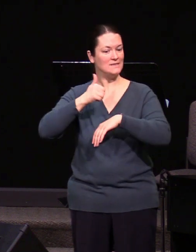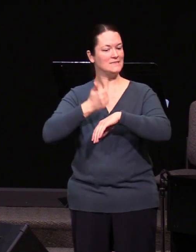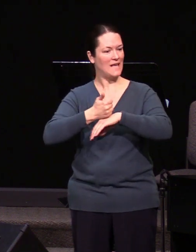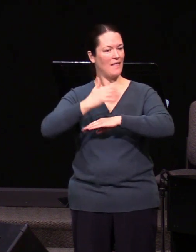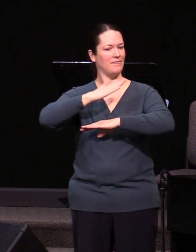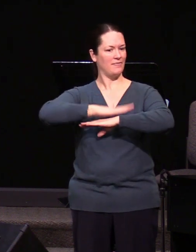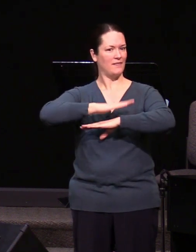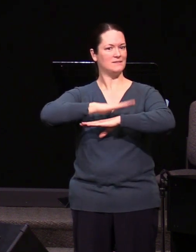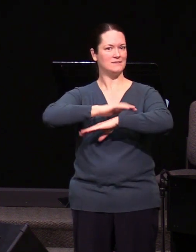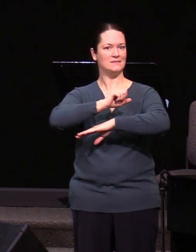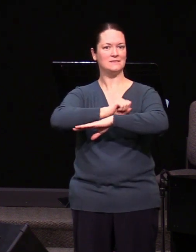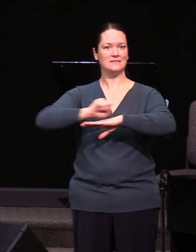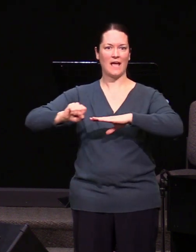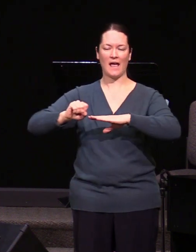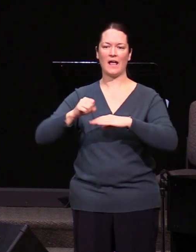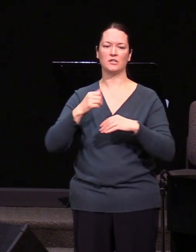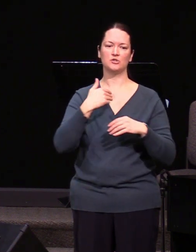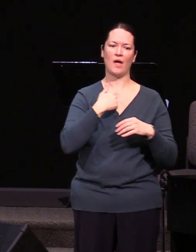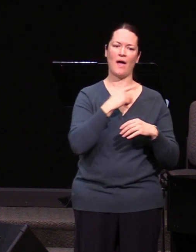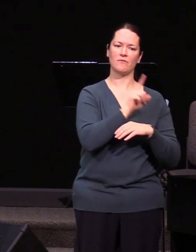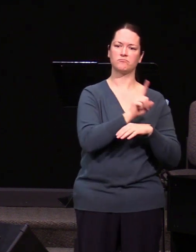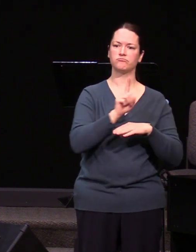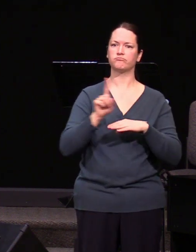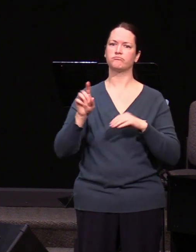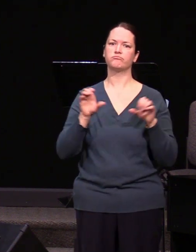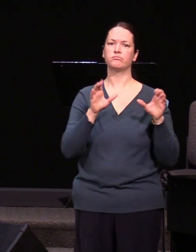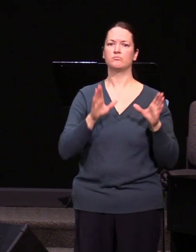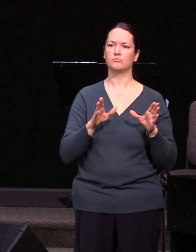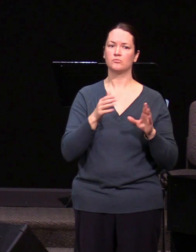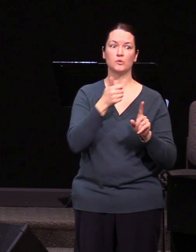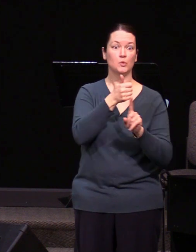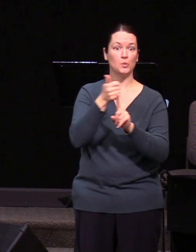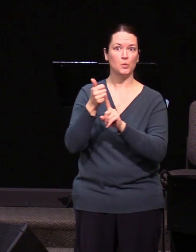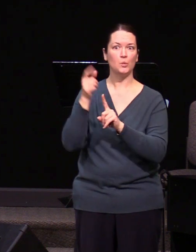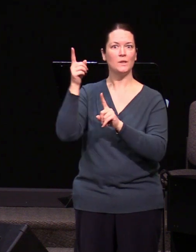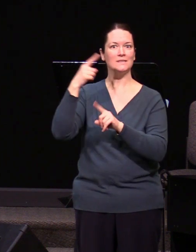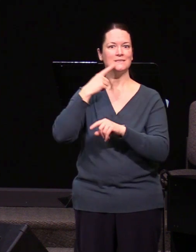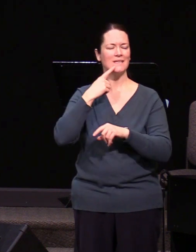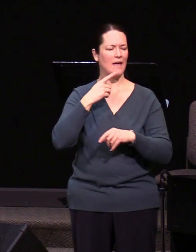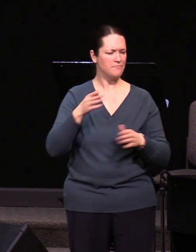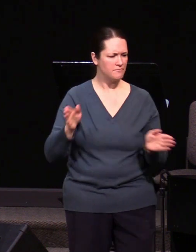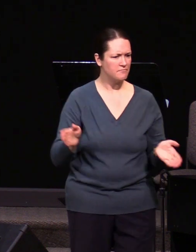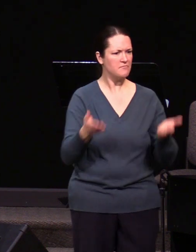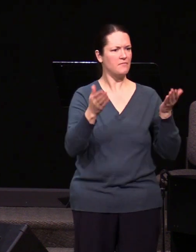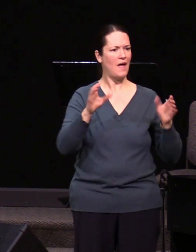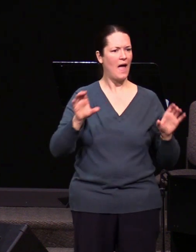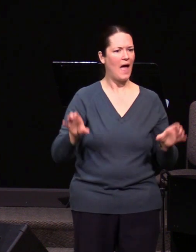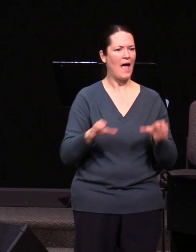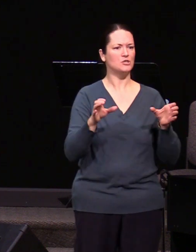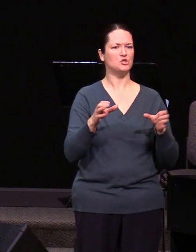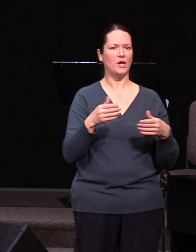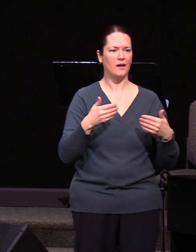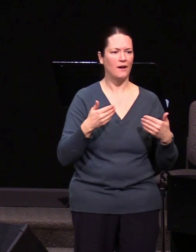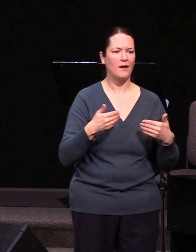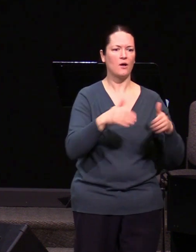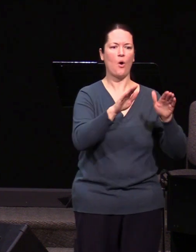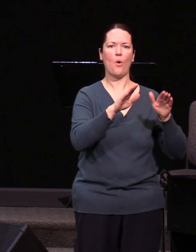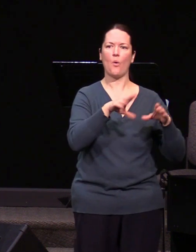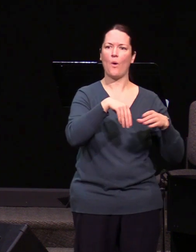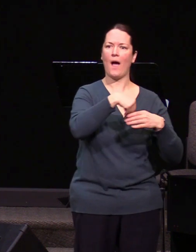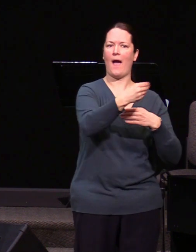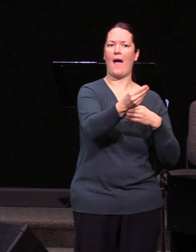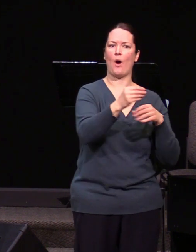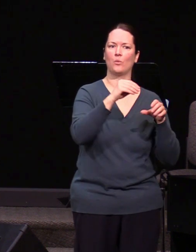has equipped the players, you, and has called action. Get to work. Go do it. Go out into the